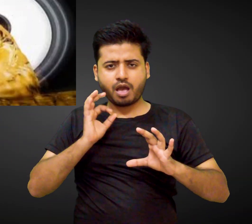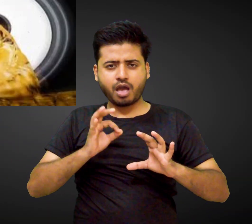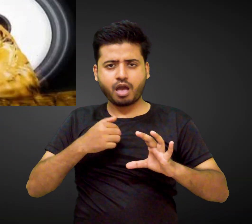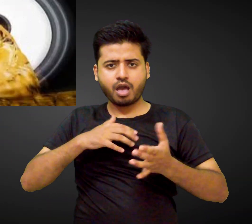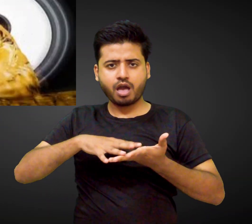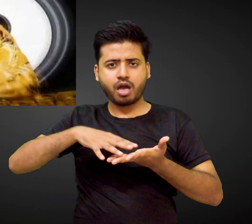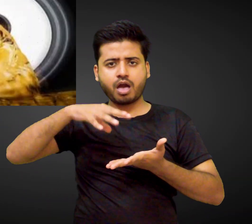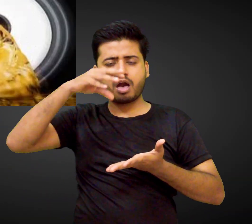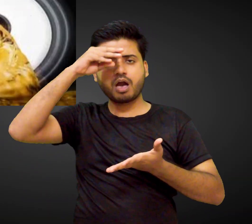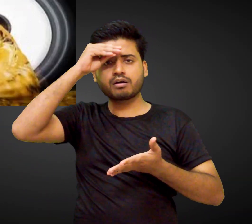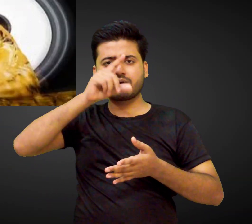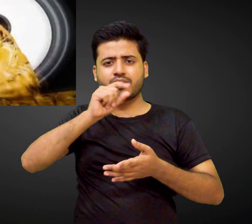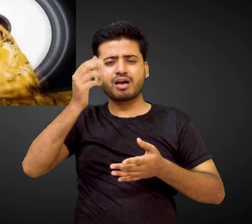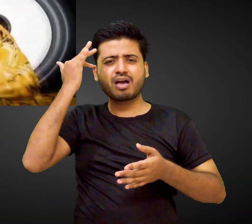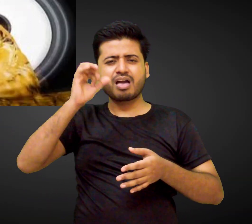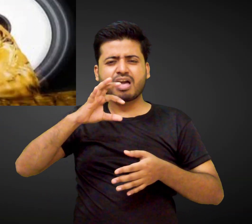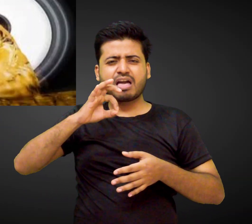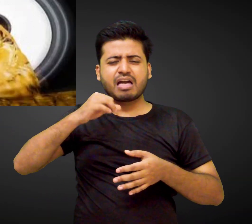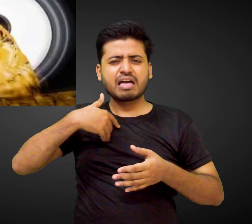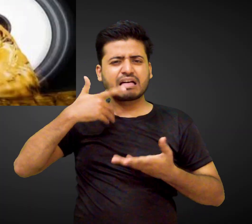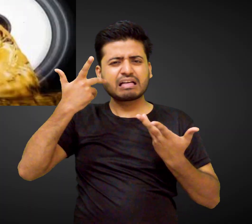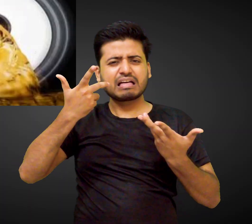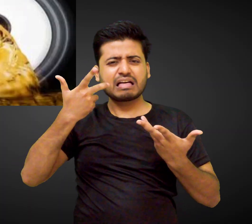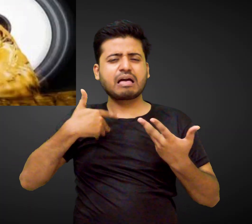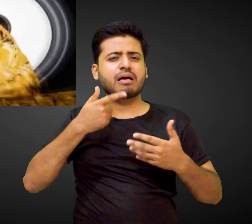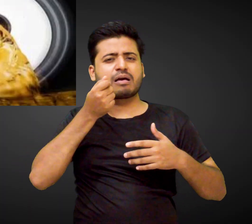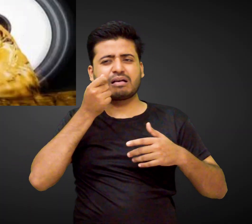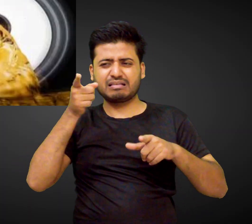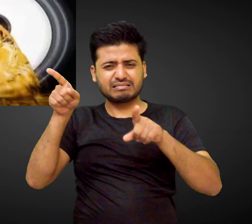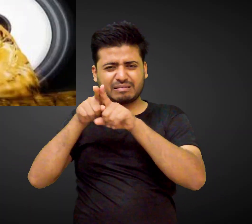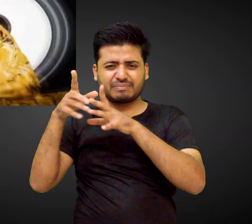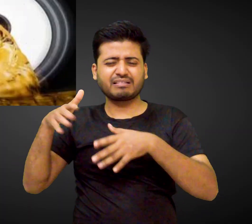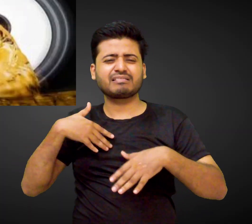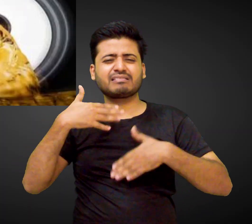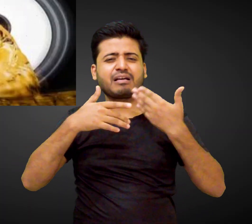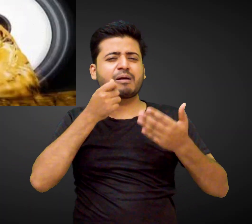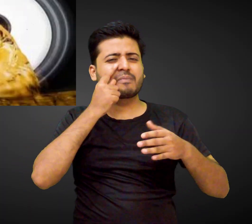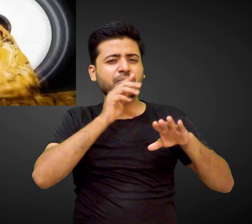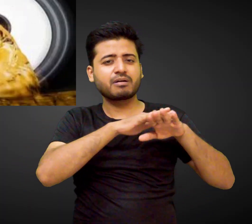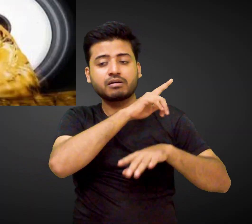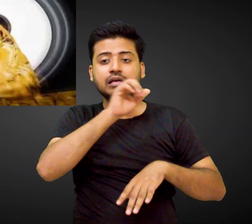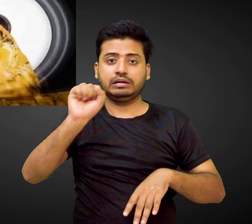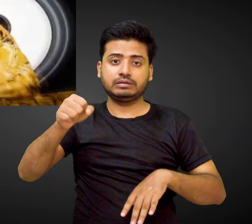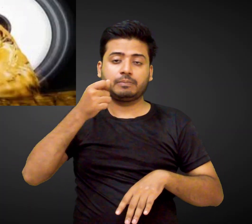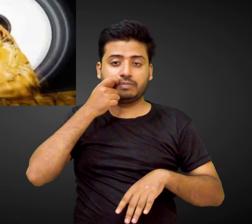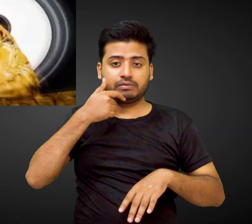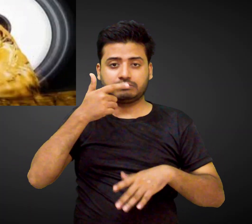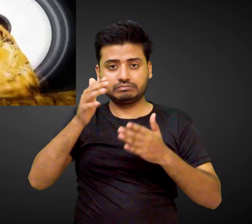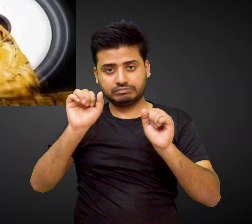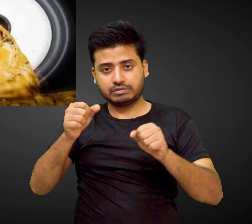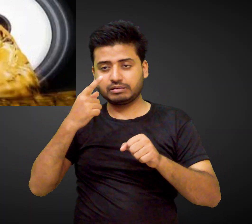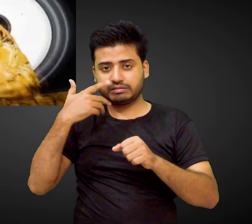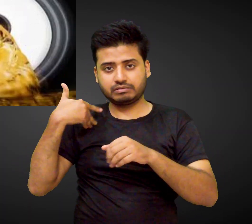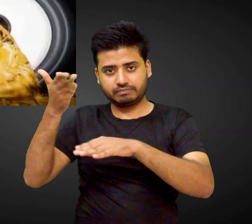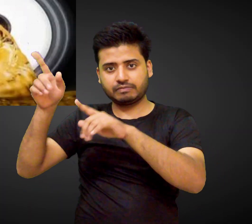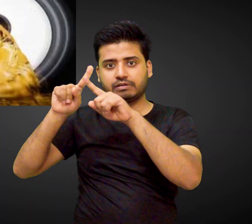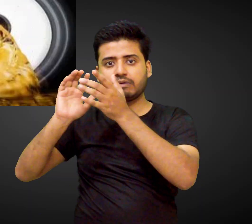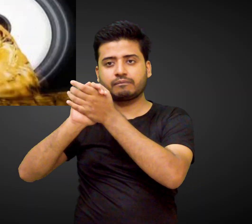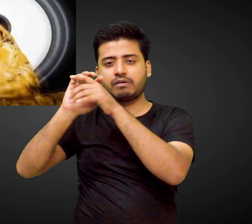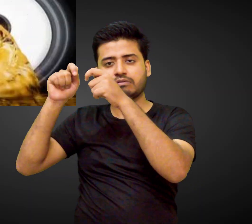specific city and compare them with those in other regions of India to identify lower-priced areas. Factors influencing fuel